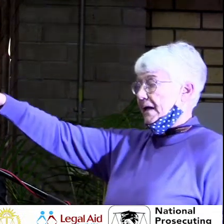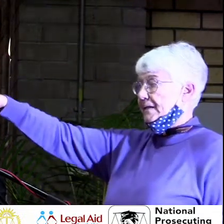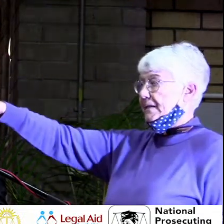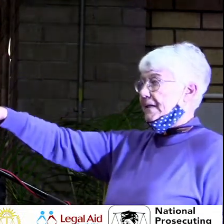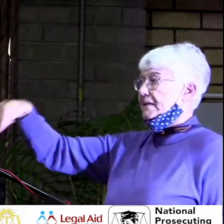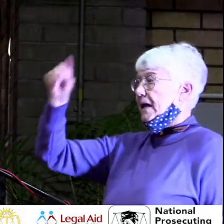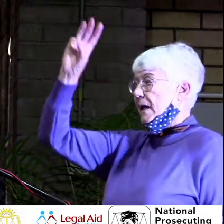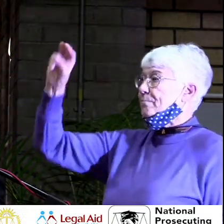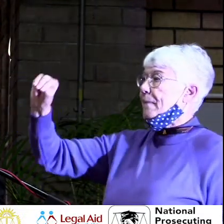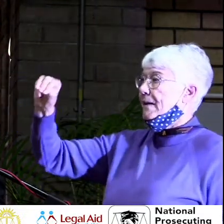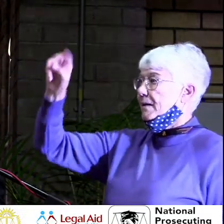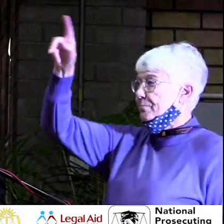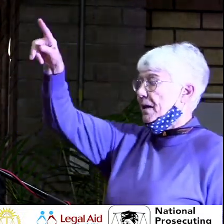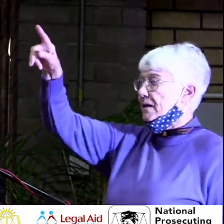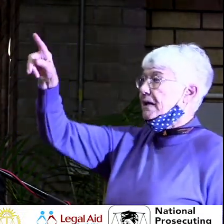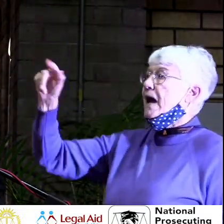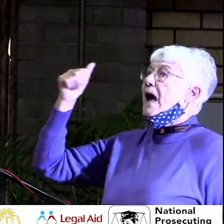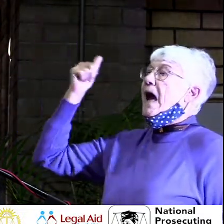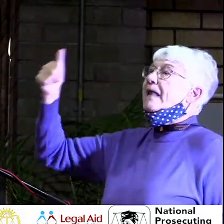got it Atlantis.